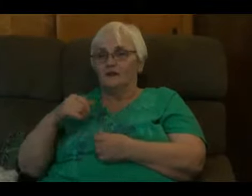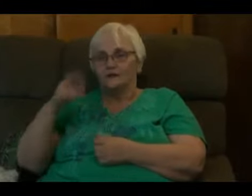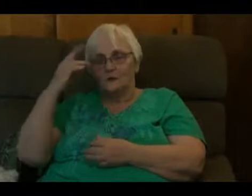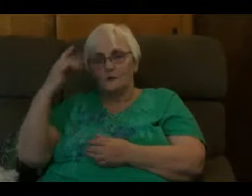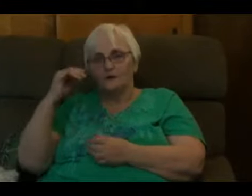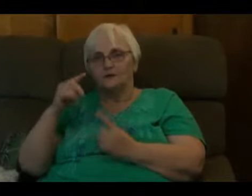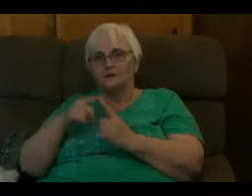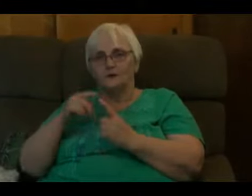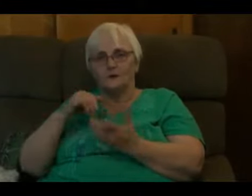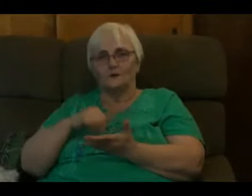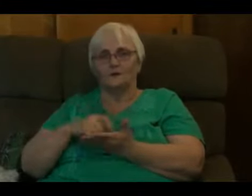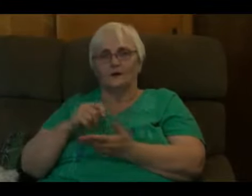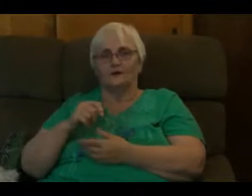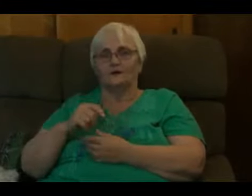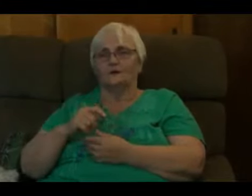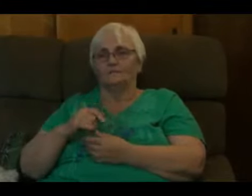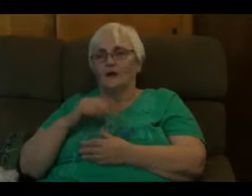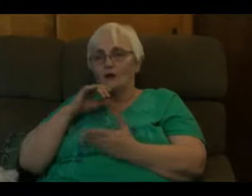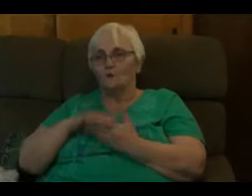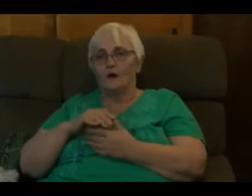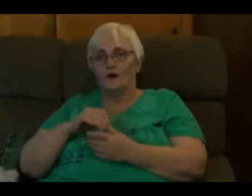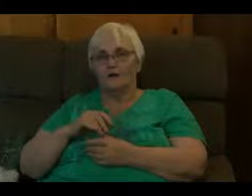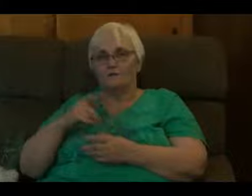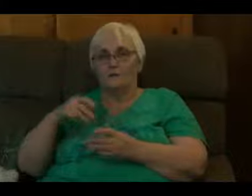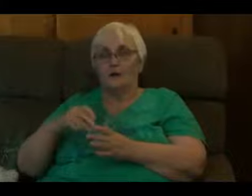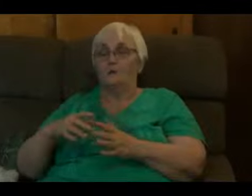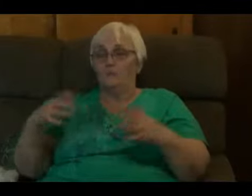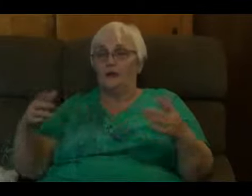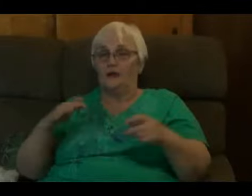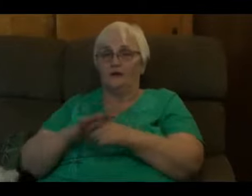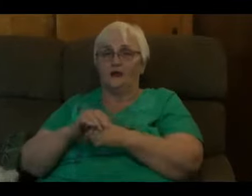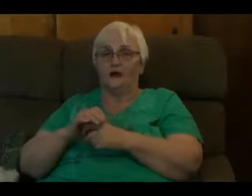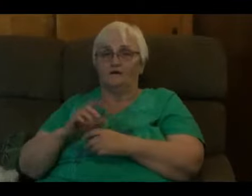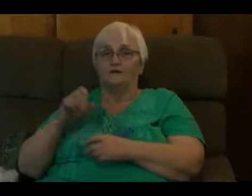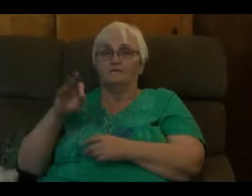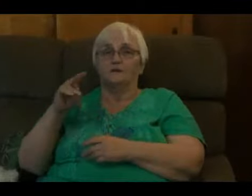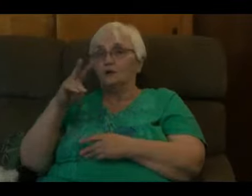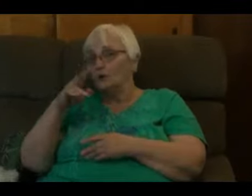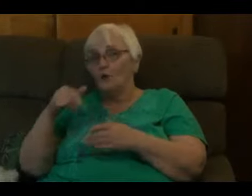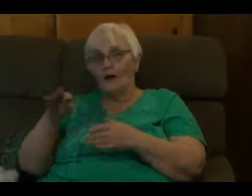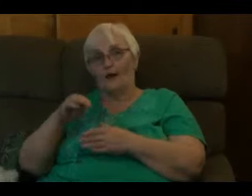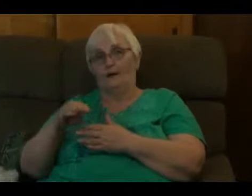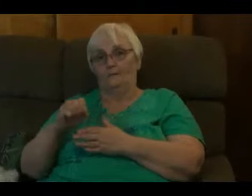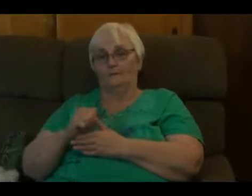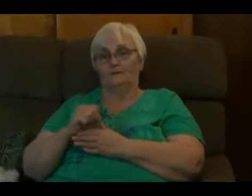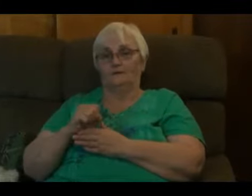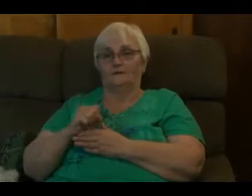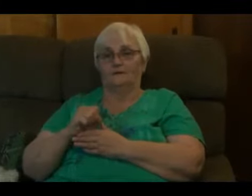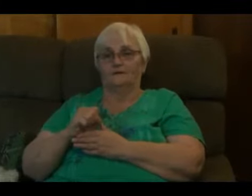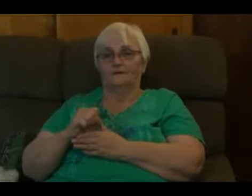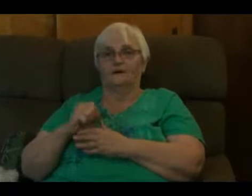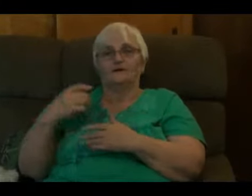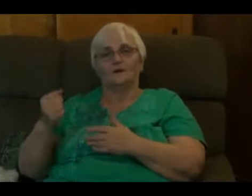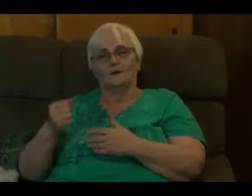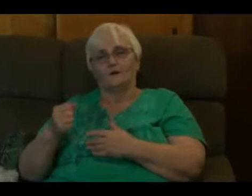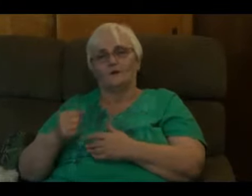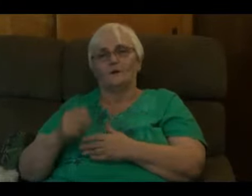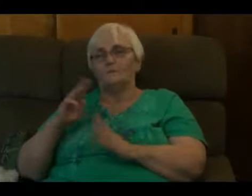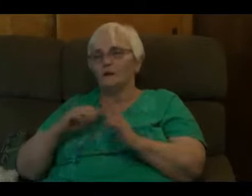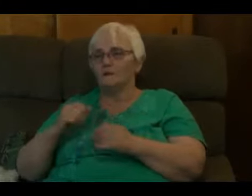it. You know, when his wife's pan was big enough to probably fit two hands. And so, you know, people can get caught